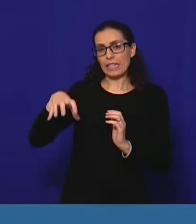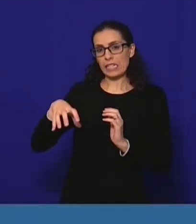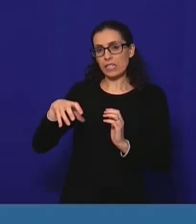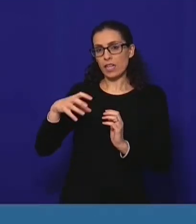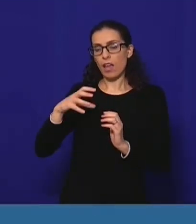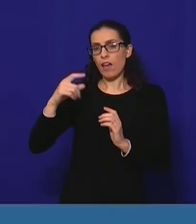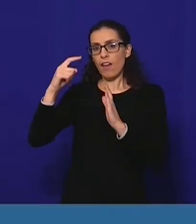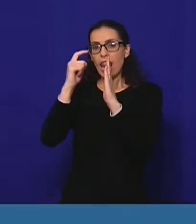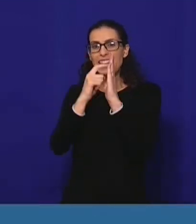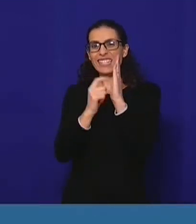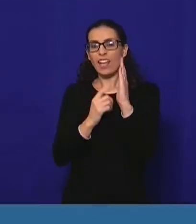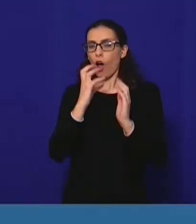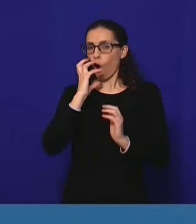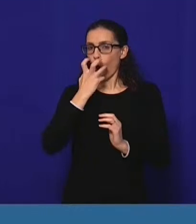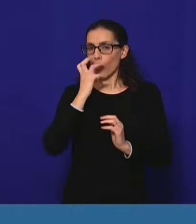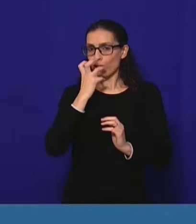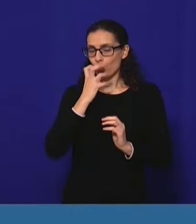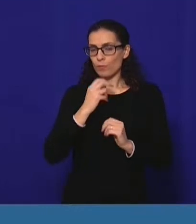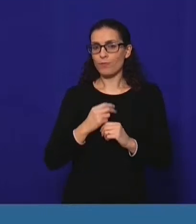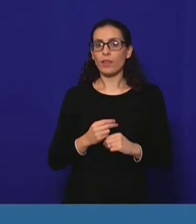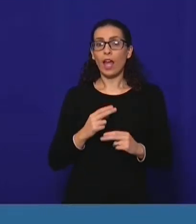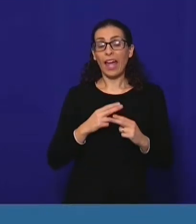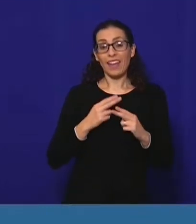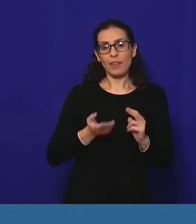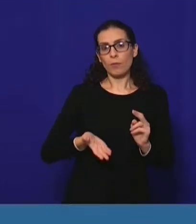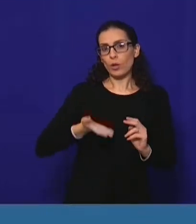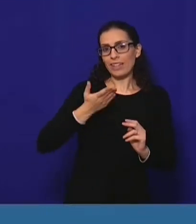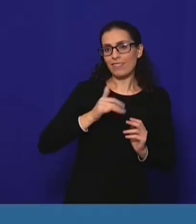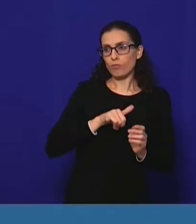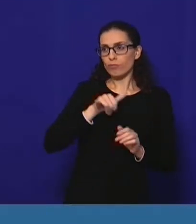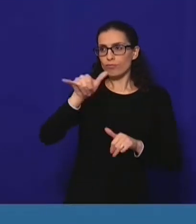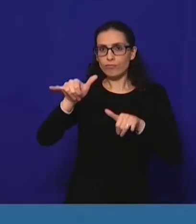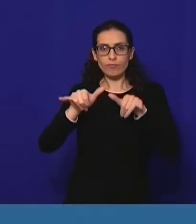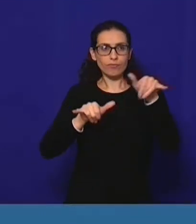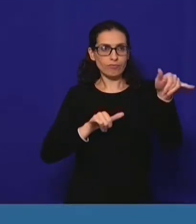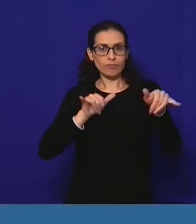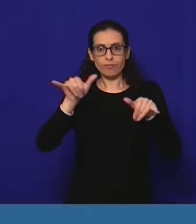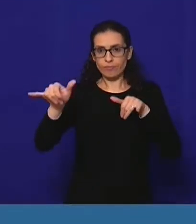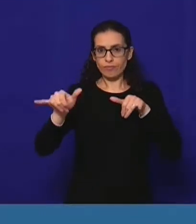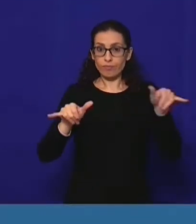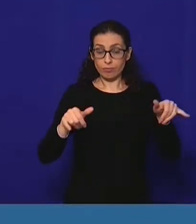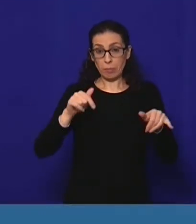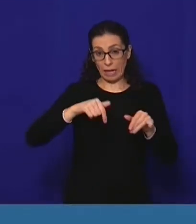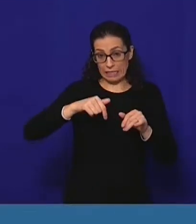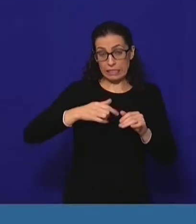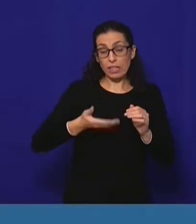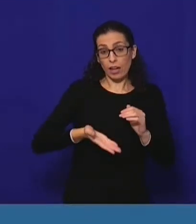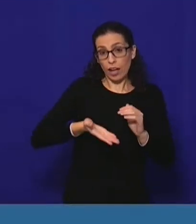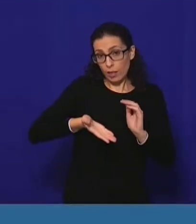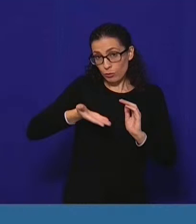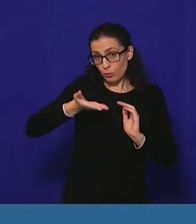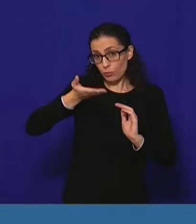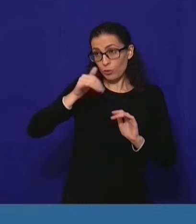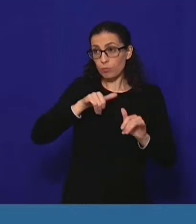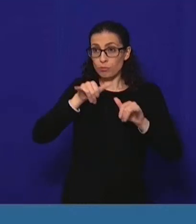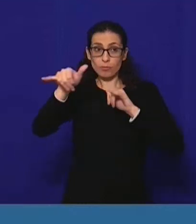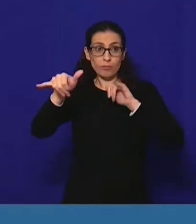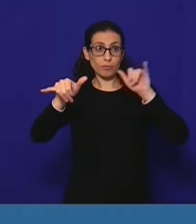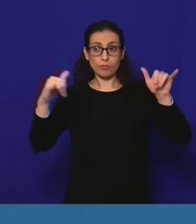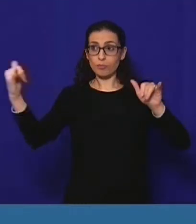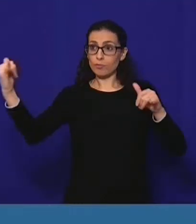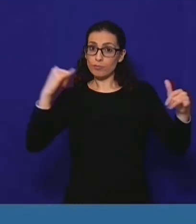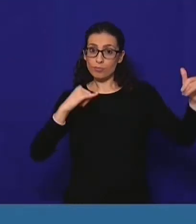nagħmlu iktar flights u anke issa bħalma qegħdin naraw anke bdew jiżdiedu iktar in-numru ta' nies li qegħdin